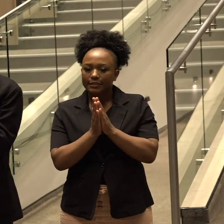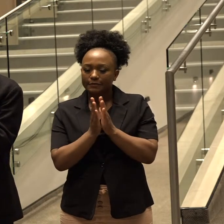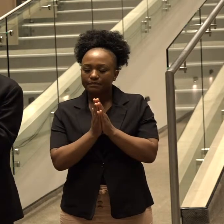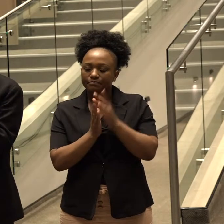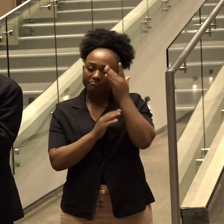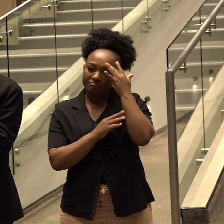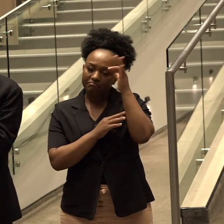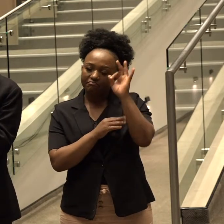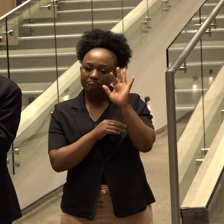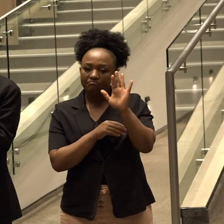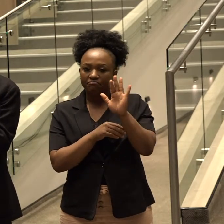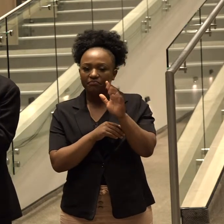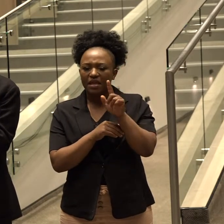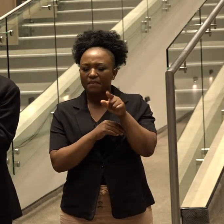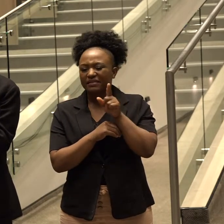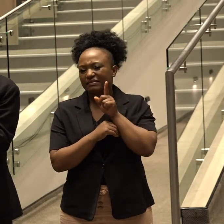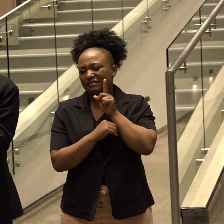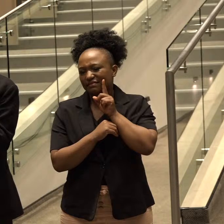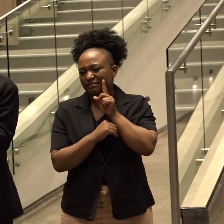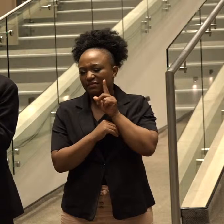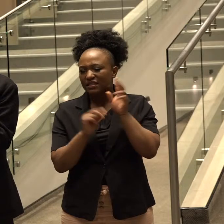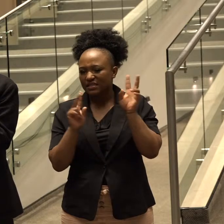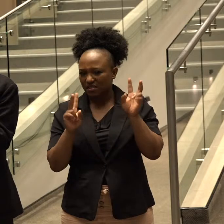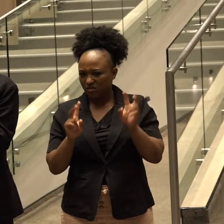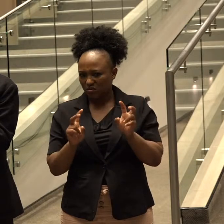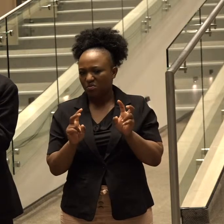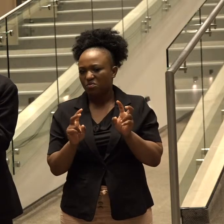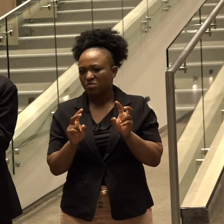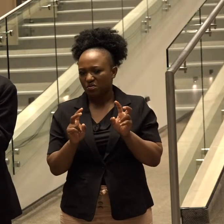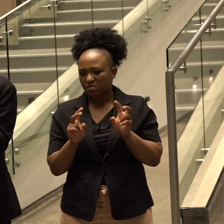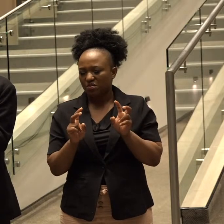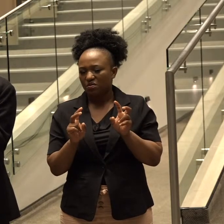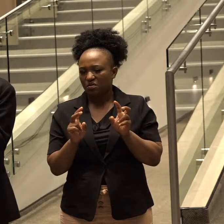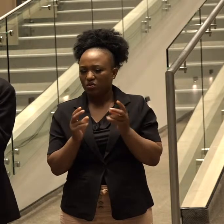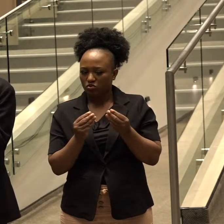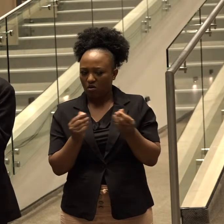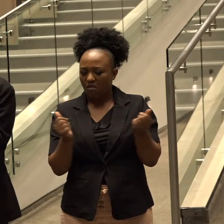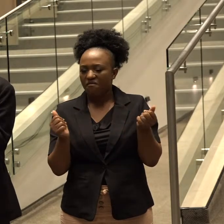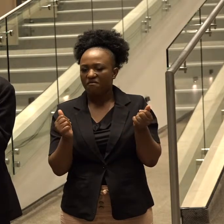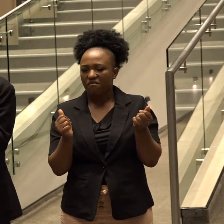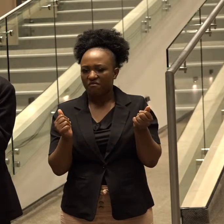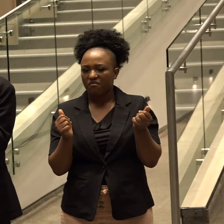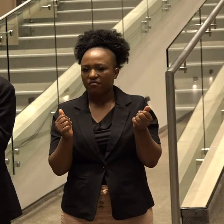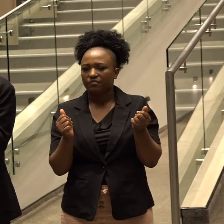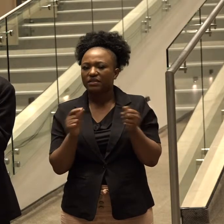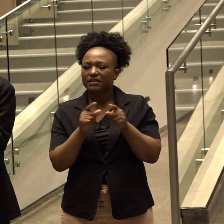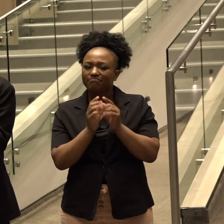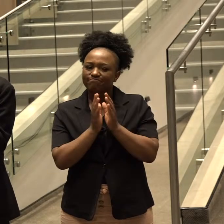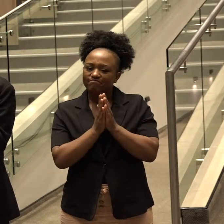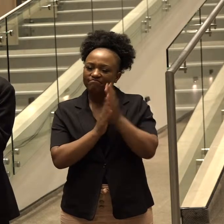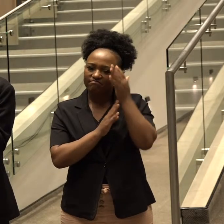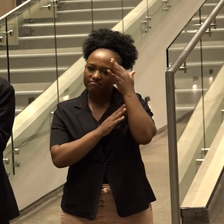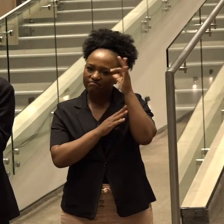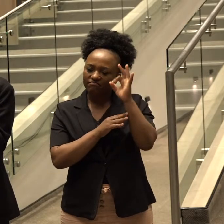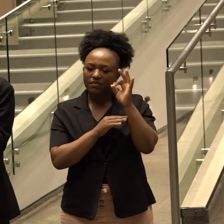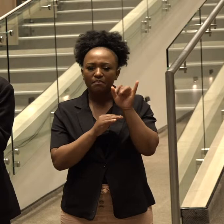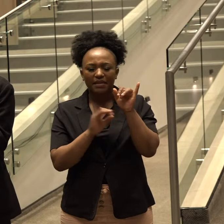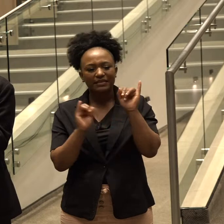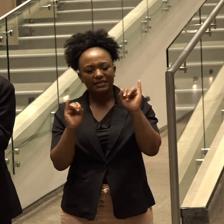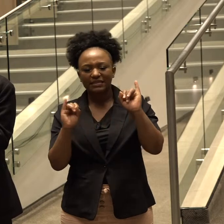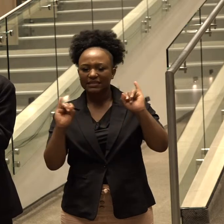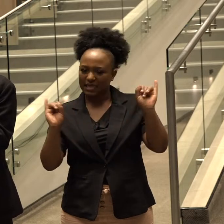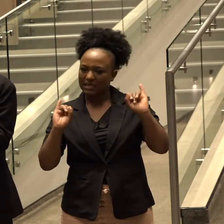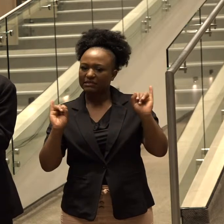also to look into that issue and I am also asking the government to take us